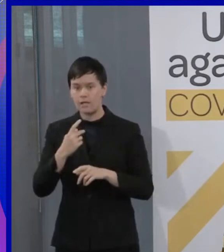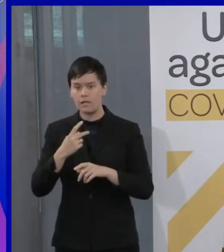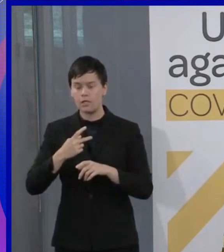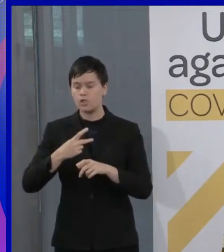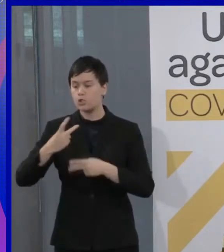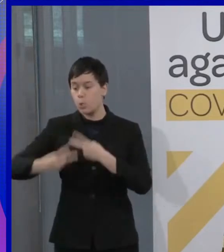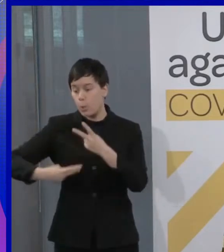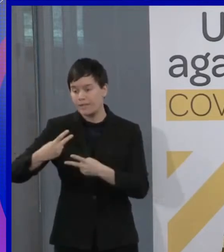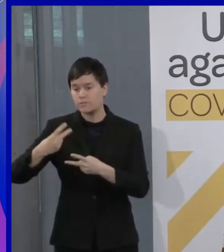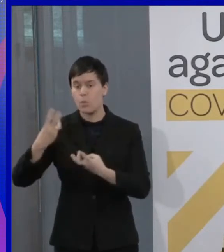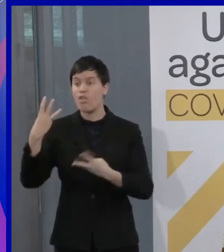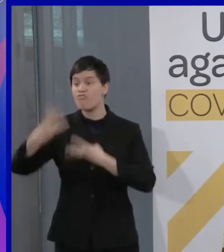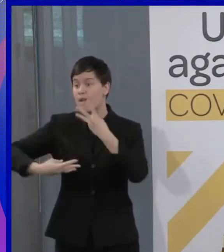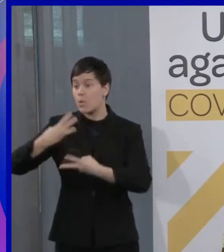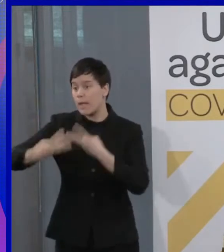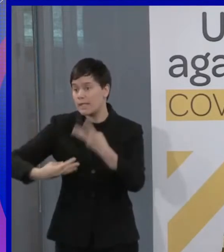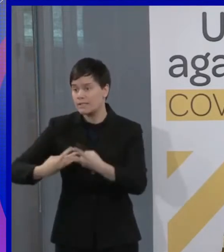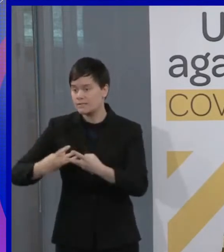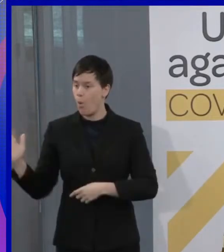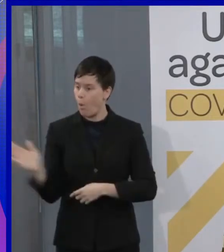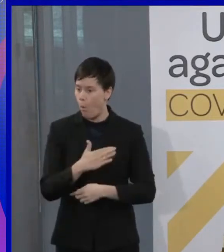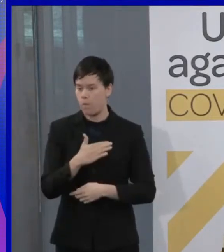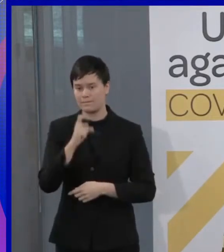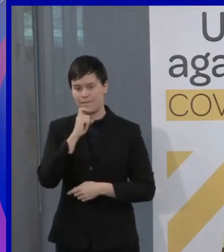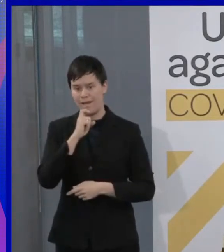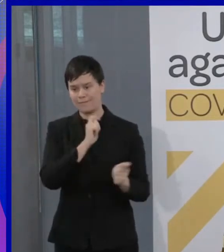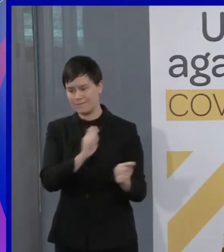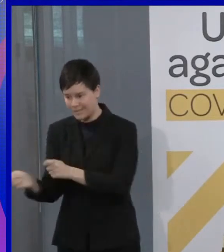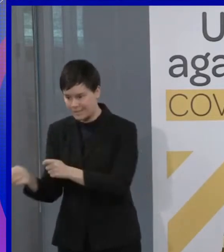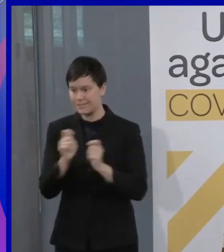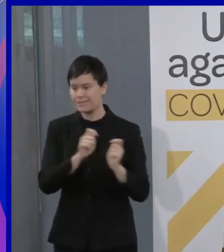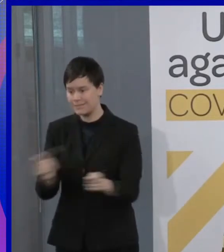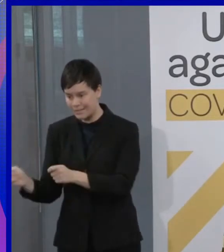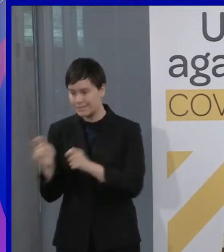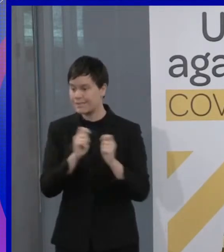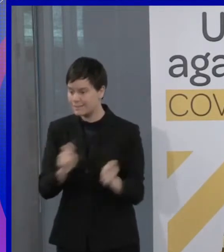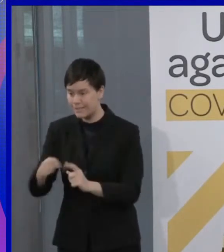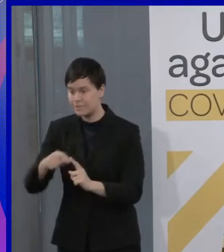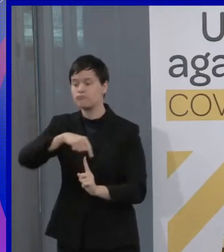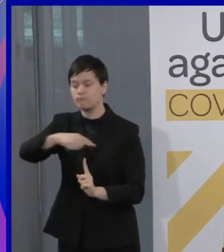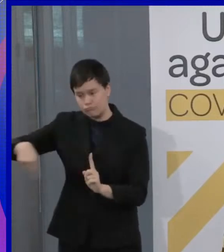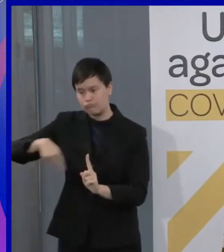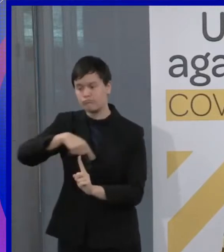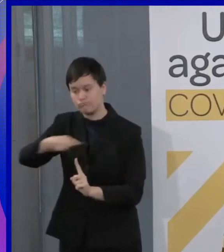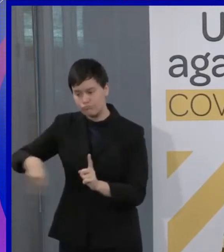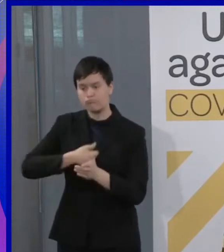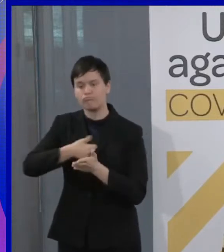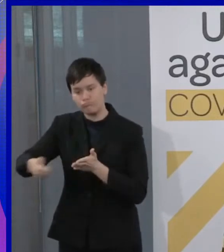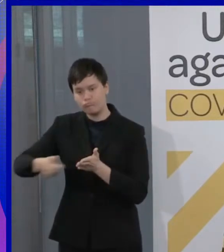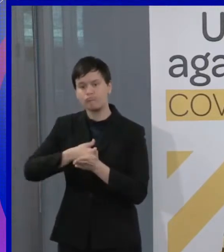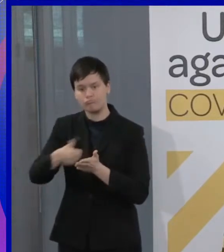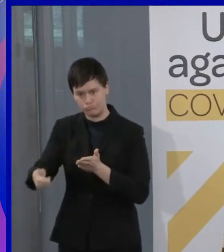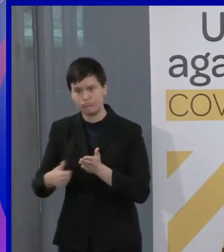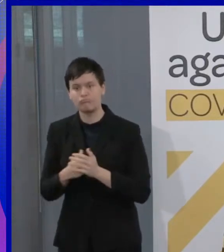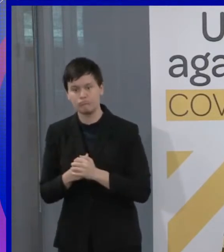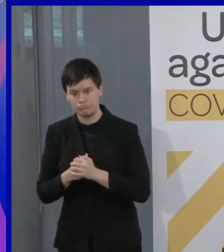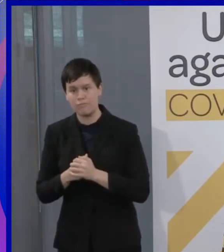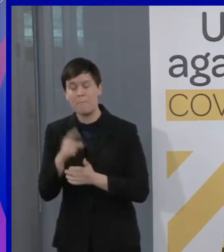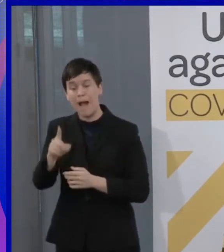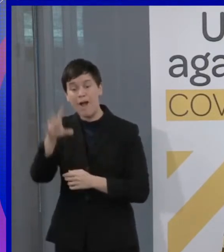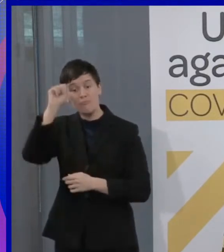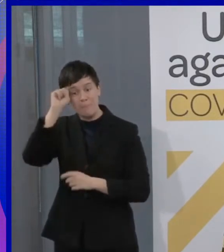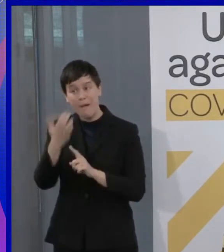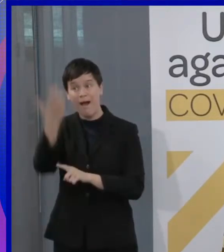every member of the workforce. And again, I just want to come back to the complexity here. And we were operating in an environment under alert level 1